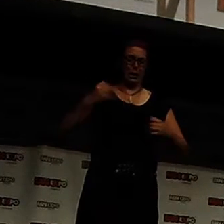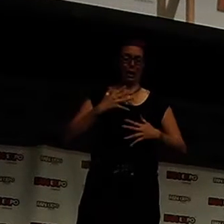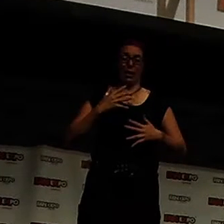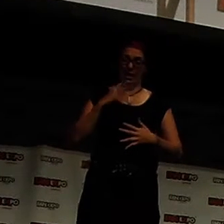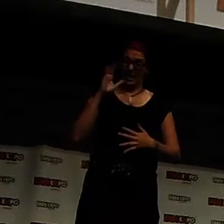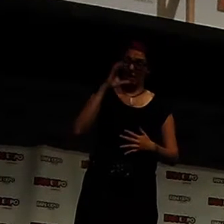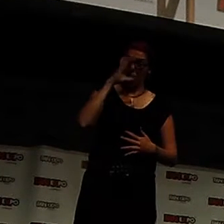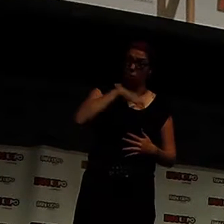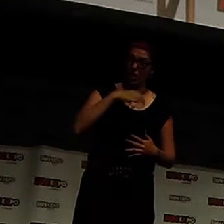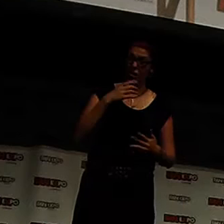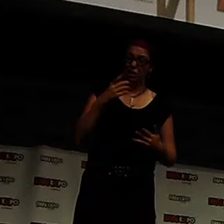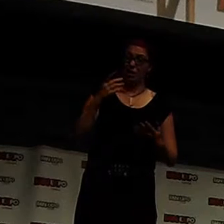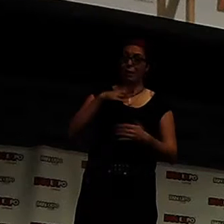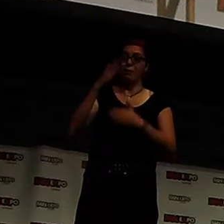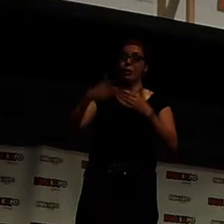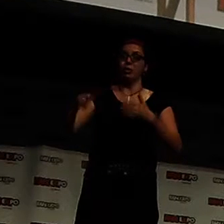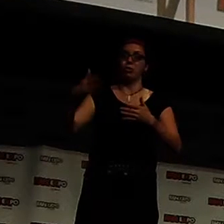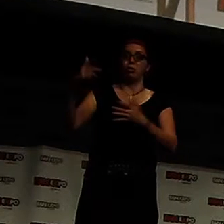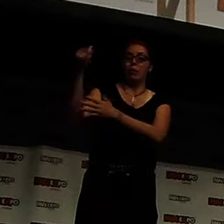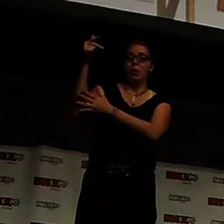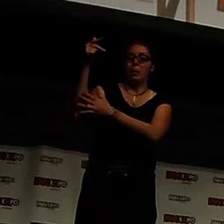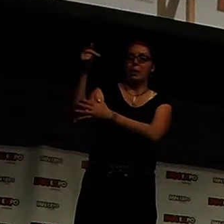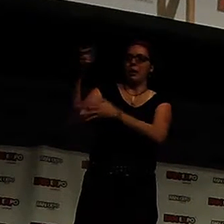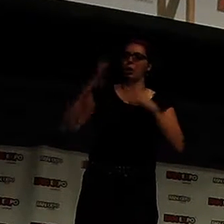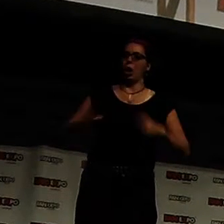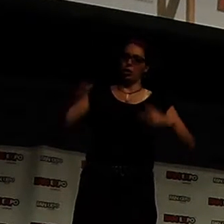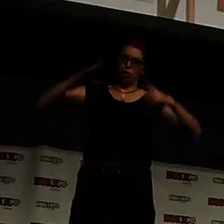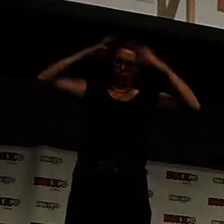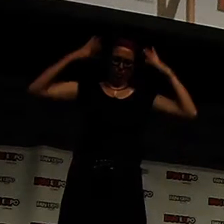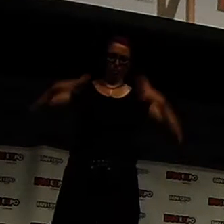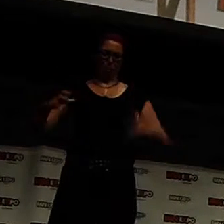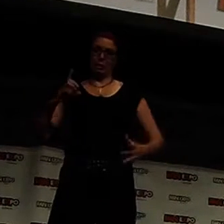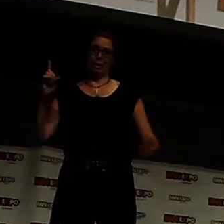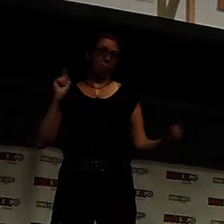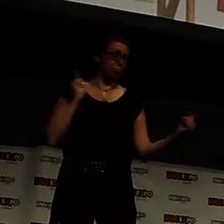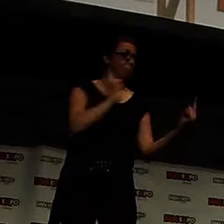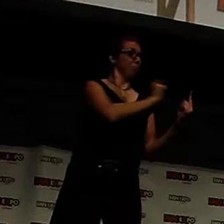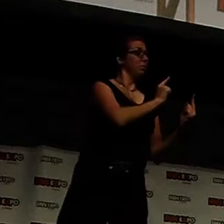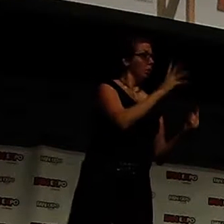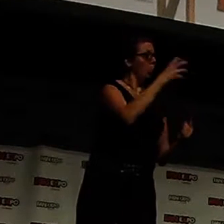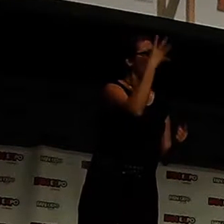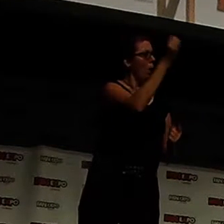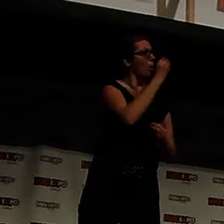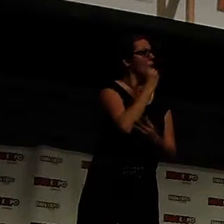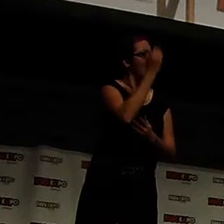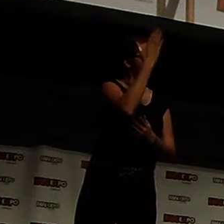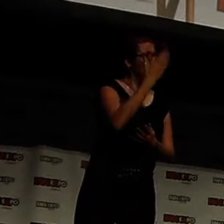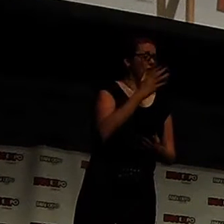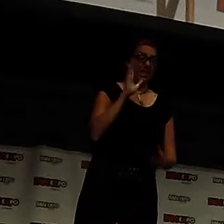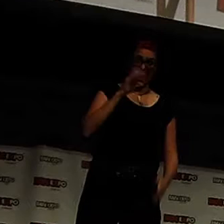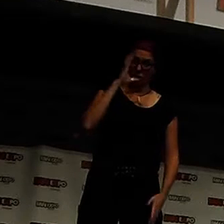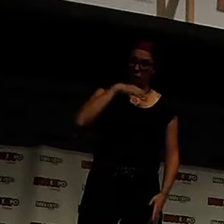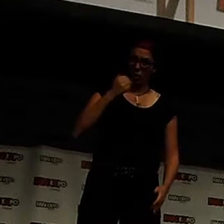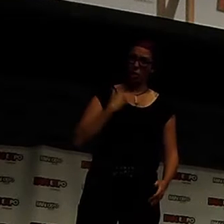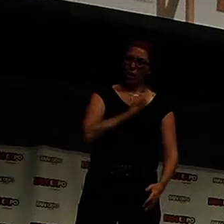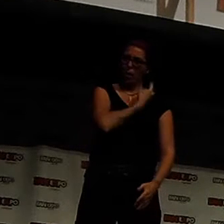Express, you got that guy, like, hey, yeah, you want to go out for lunch? Or maybe you have the teller. I've never been chatted up by a monster.